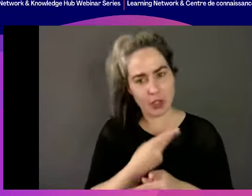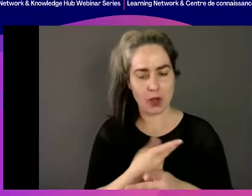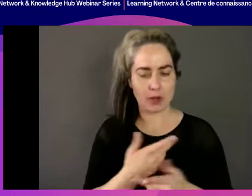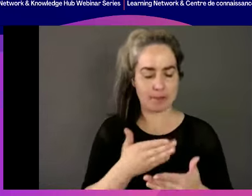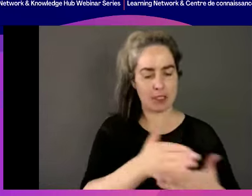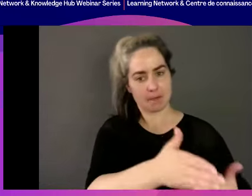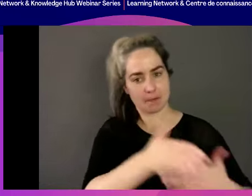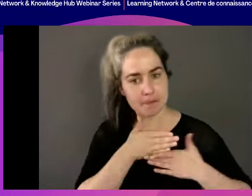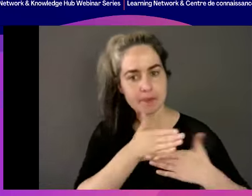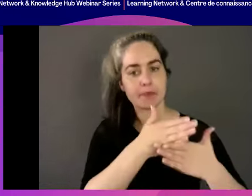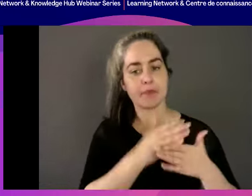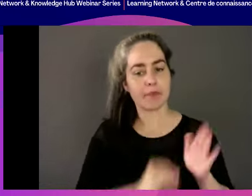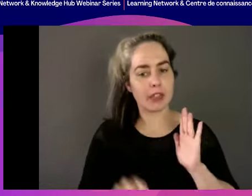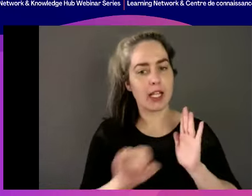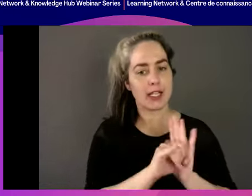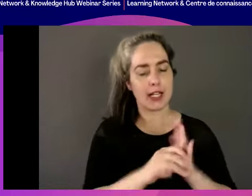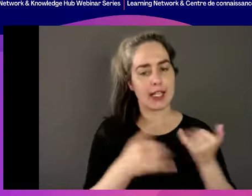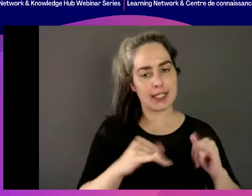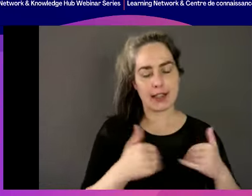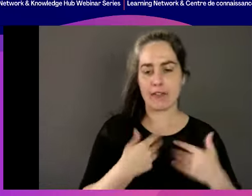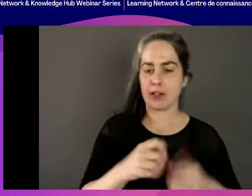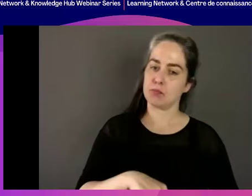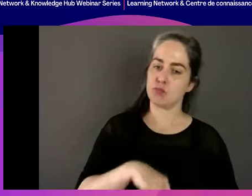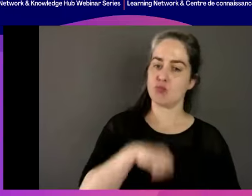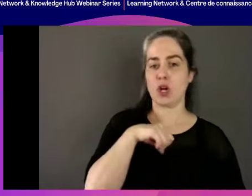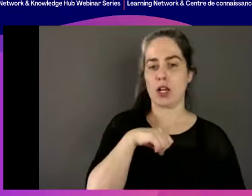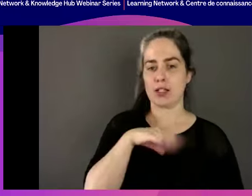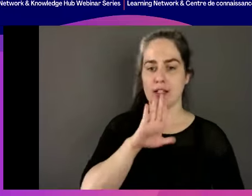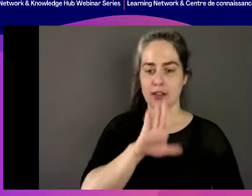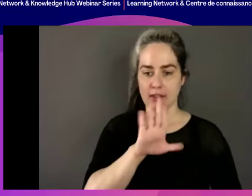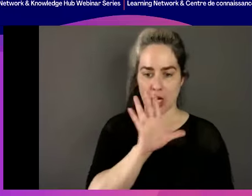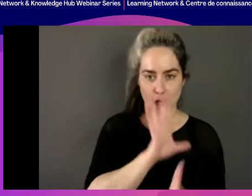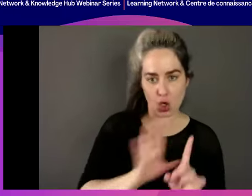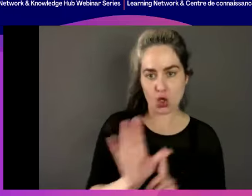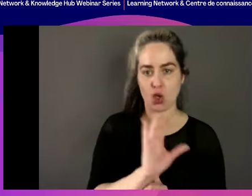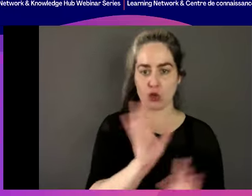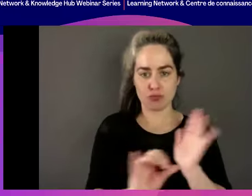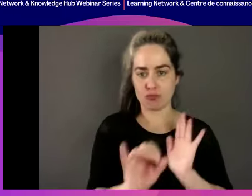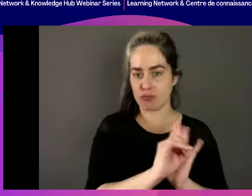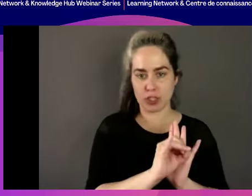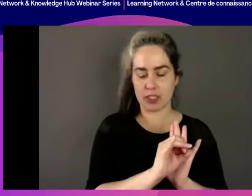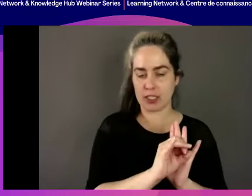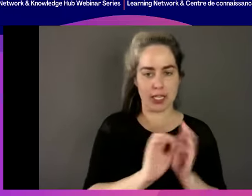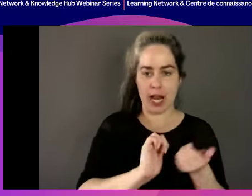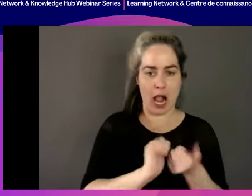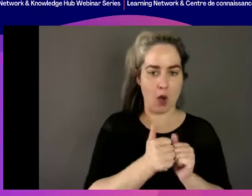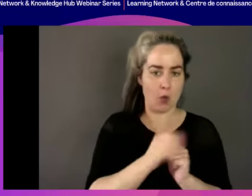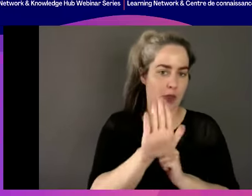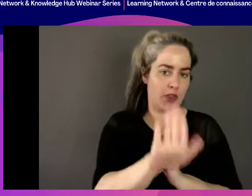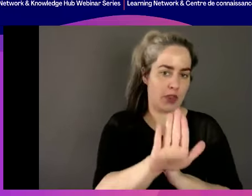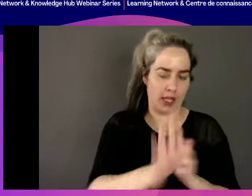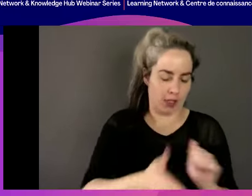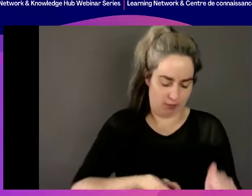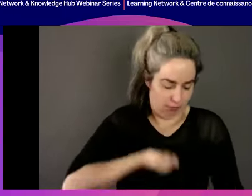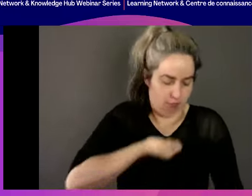and instilling pride in their cultural identity, whatever way they express